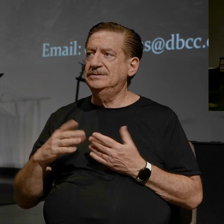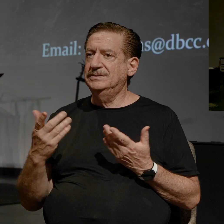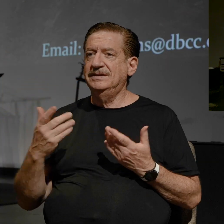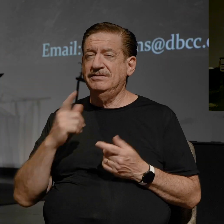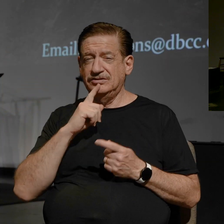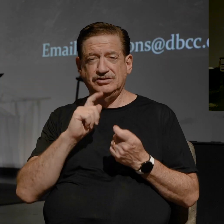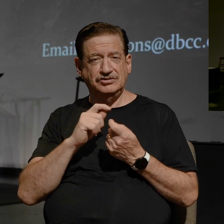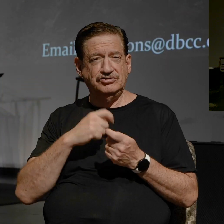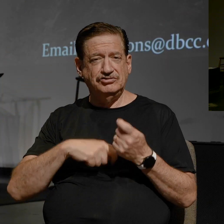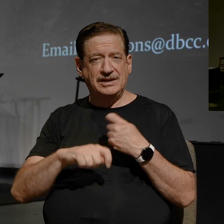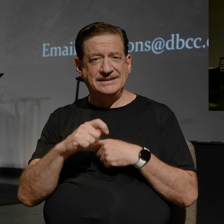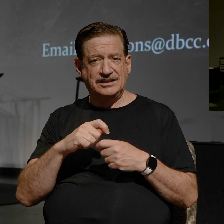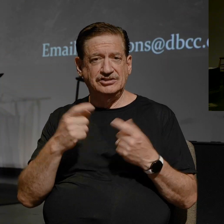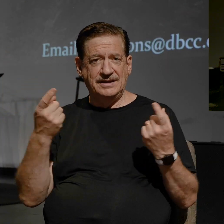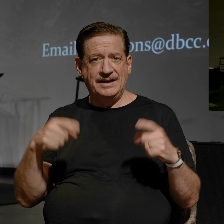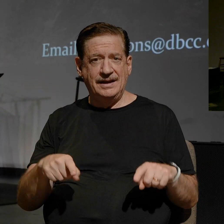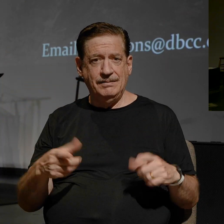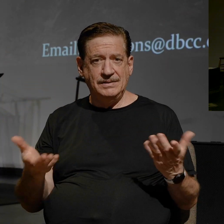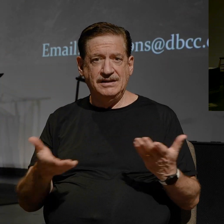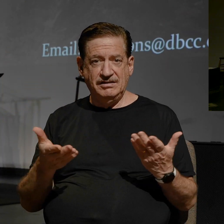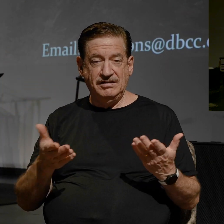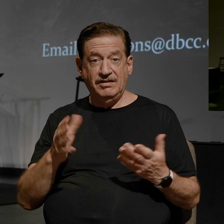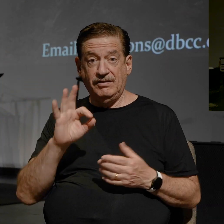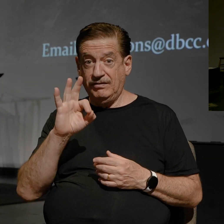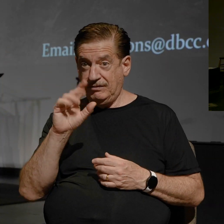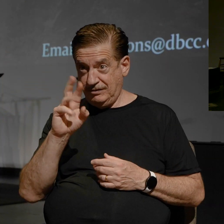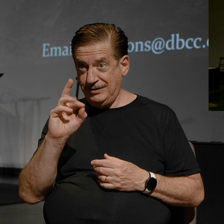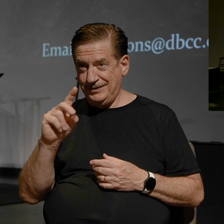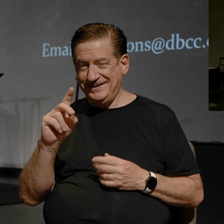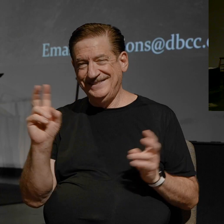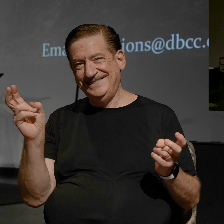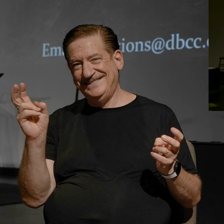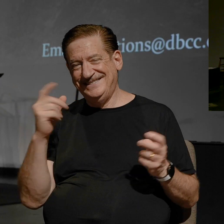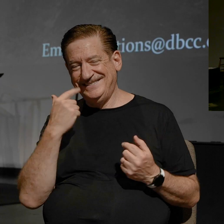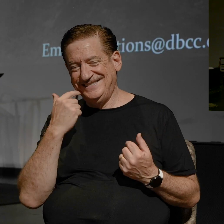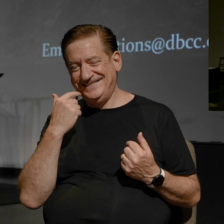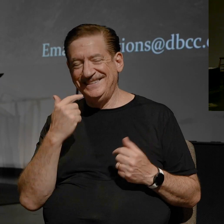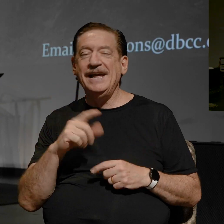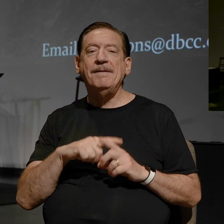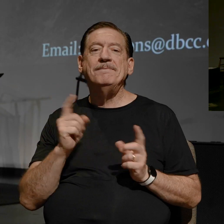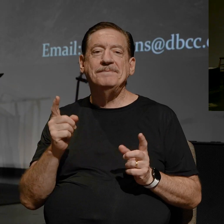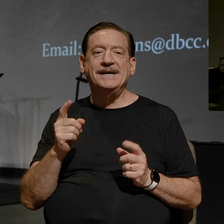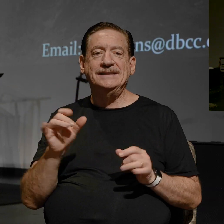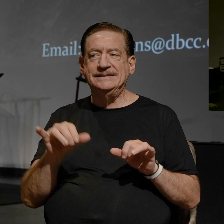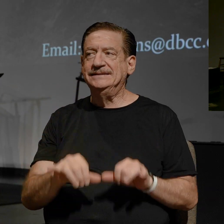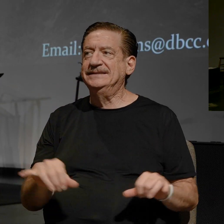There's a transaction that's happening here that is fluid, pun intended, and consistent.